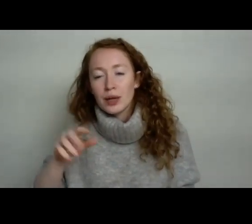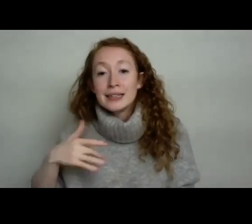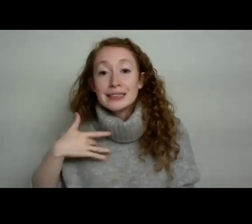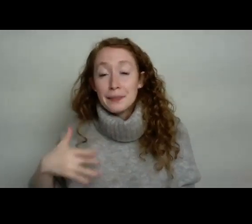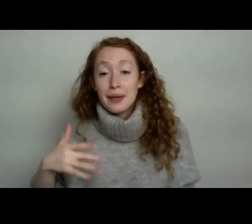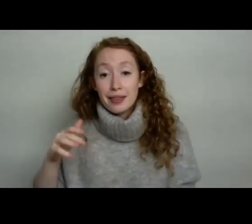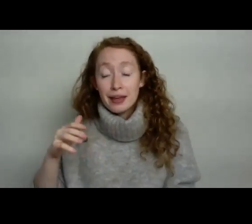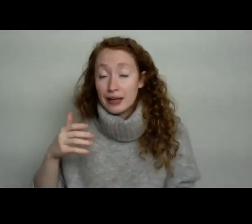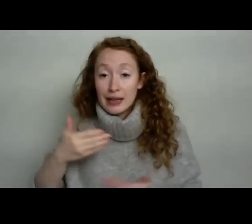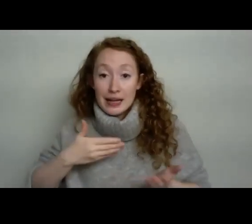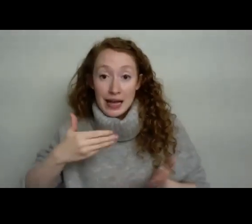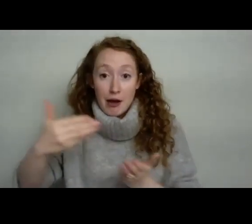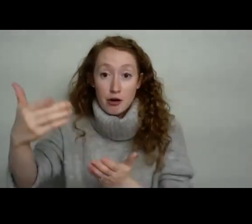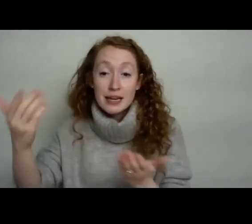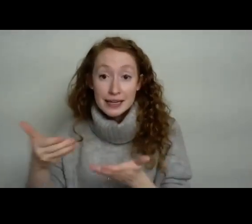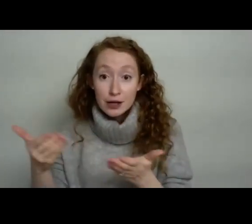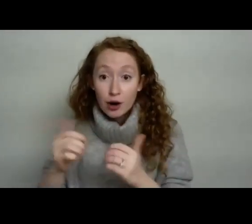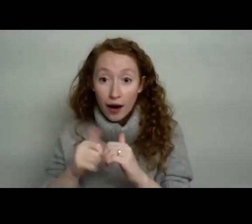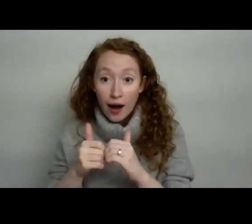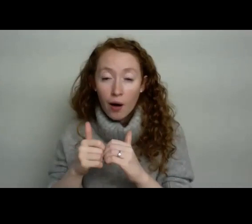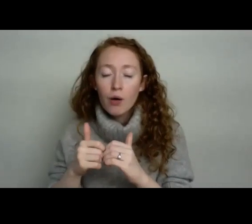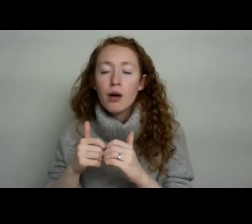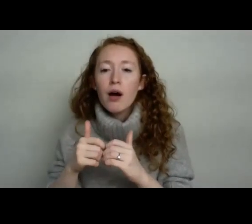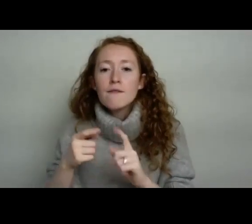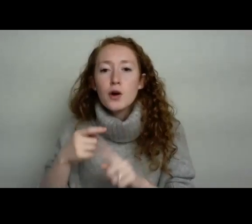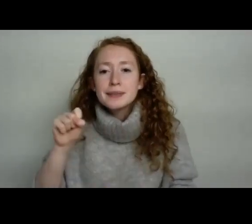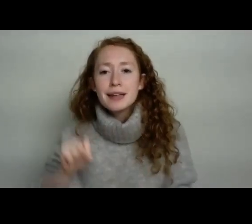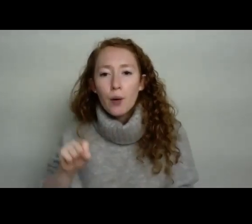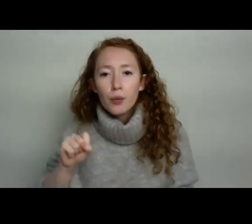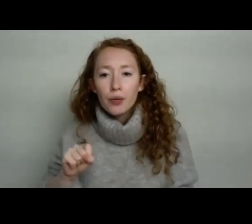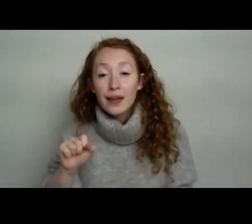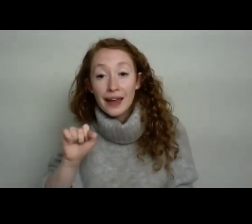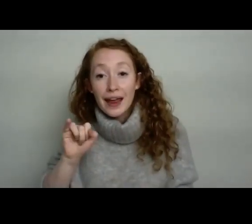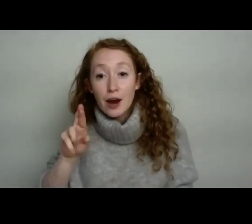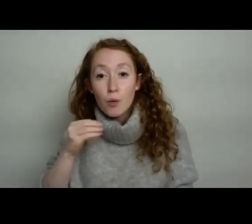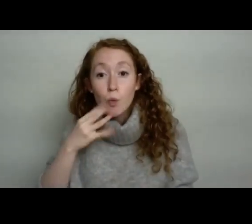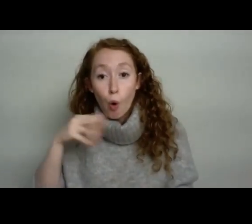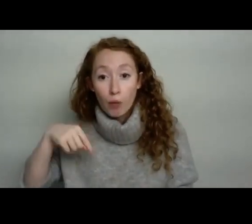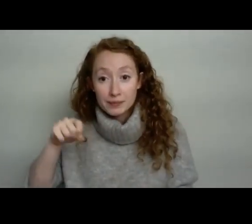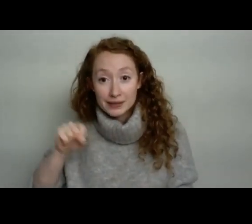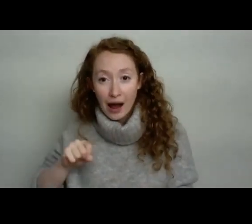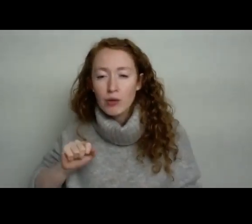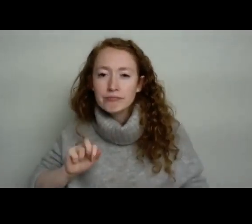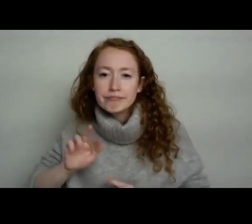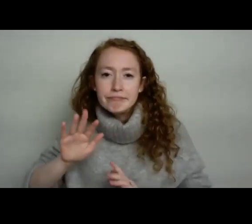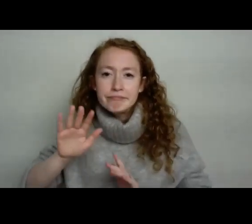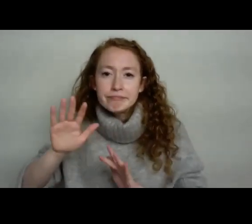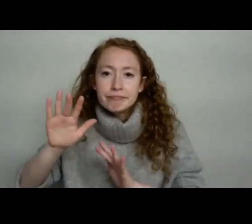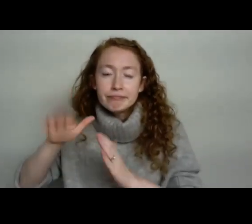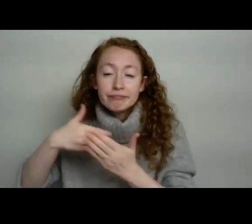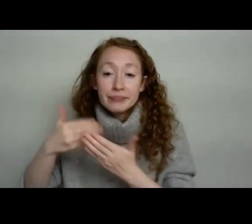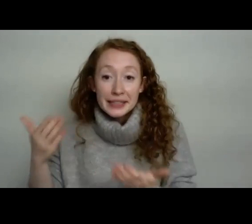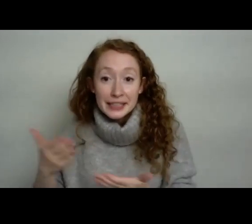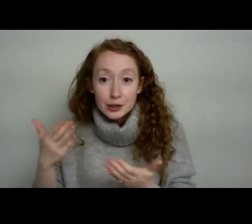thank goodness, in our cold Northeast seasons. And so it generally doesn't arrive from down south